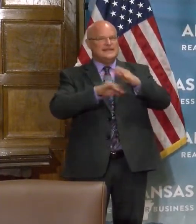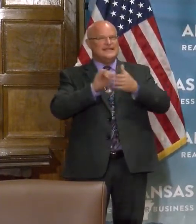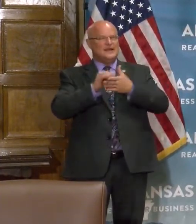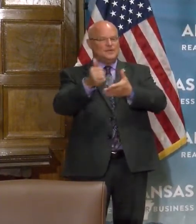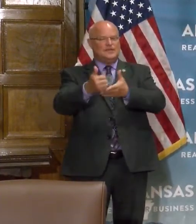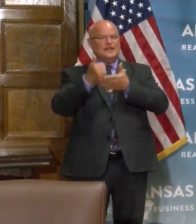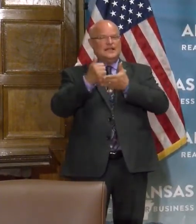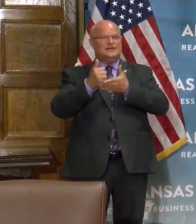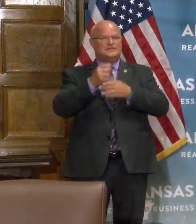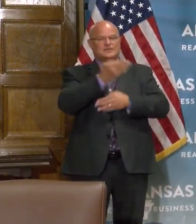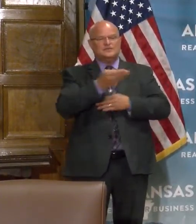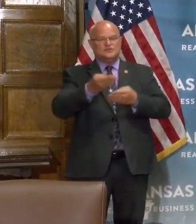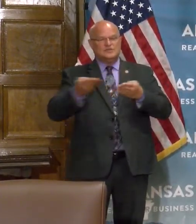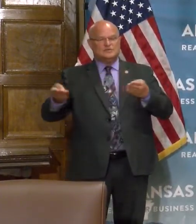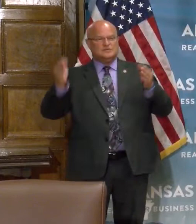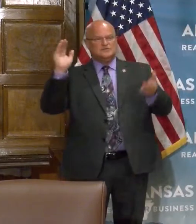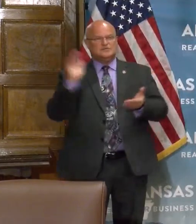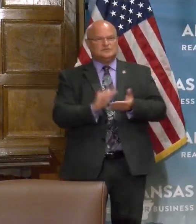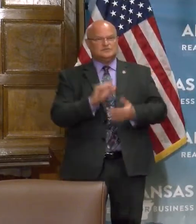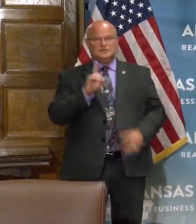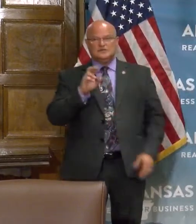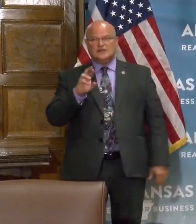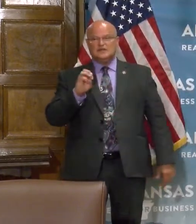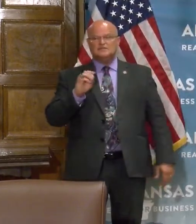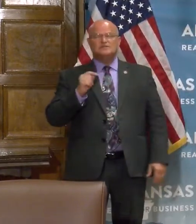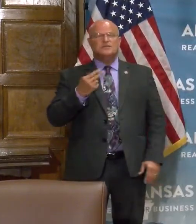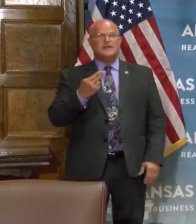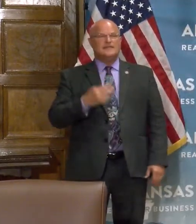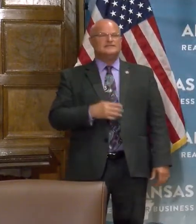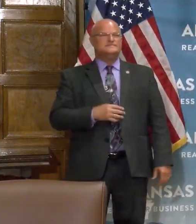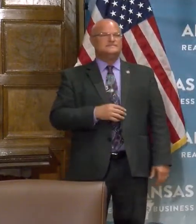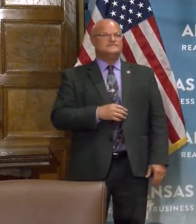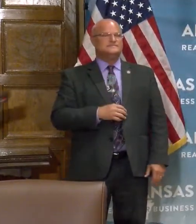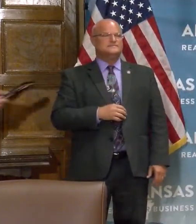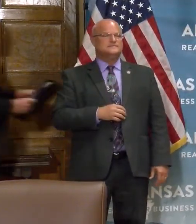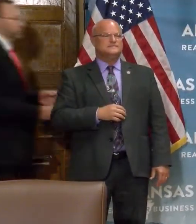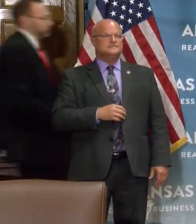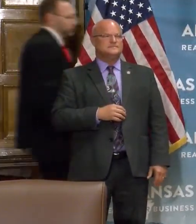will help reduce the transmission. Dr. Smith?